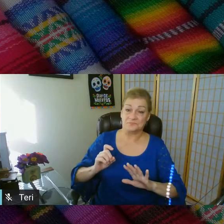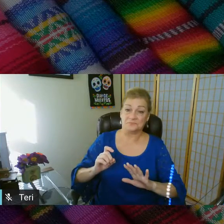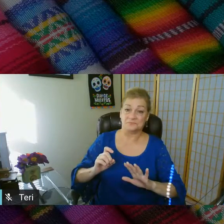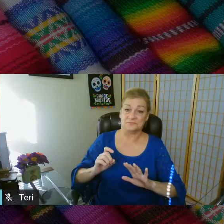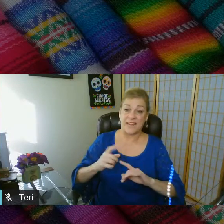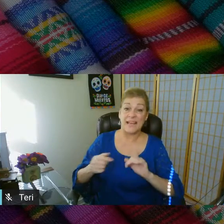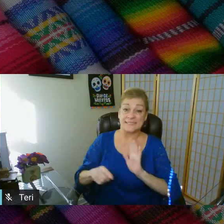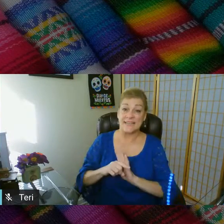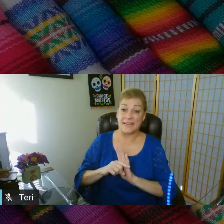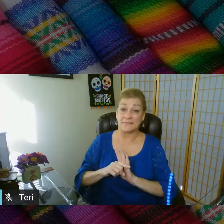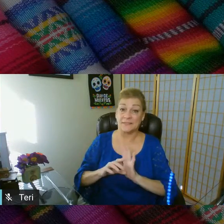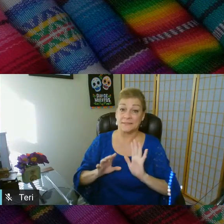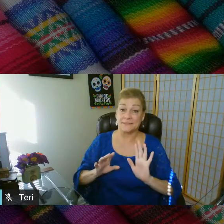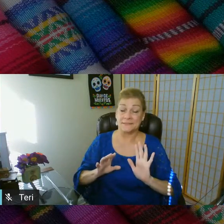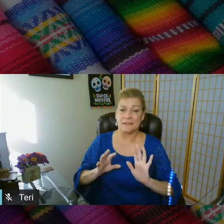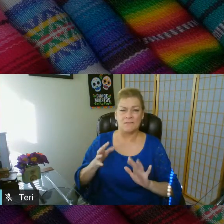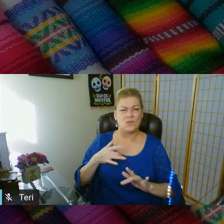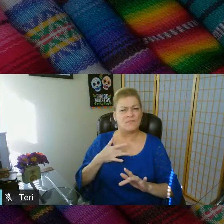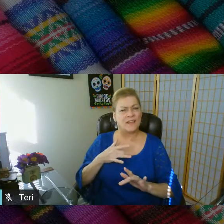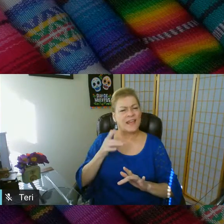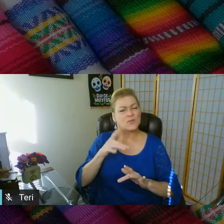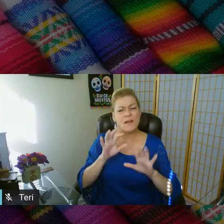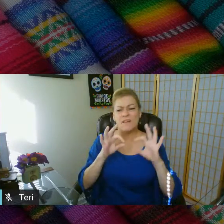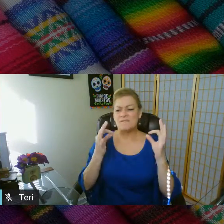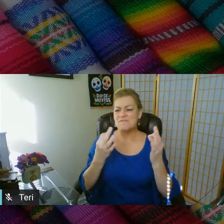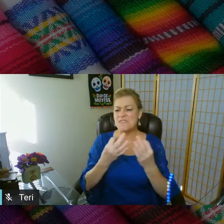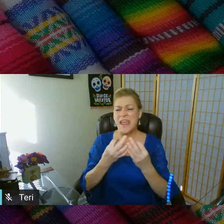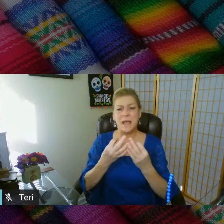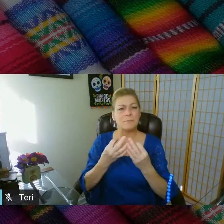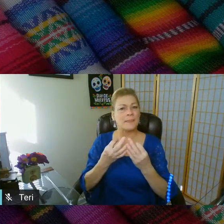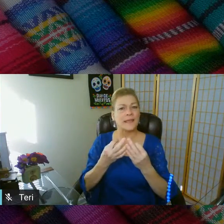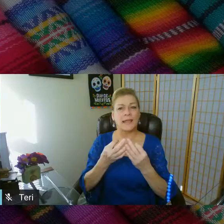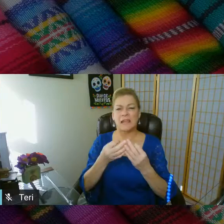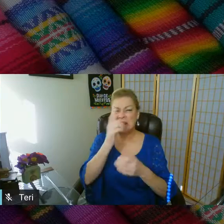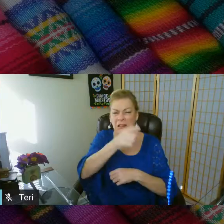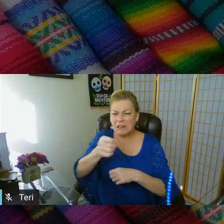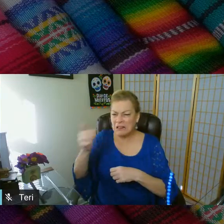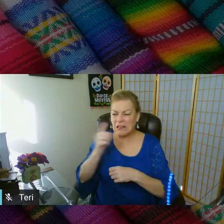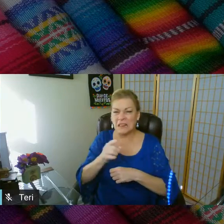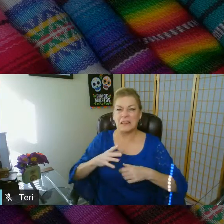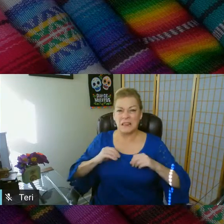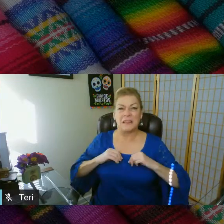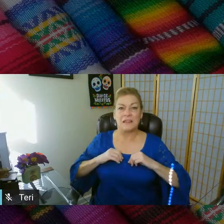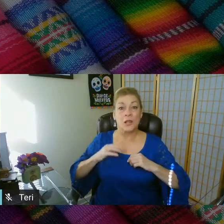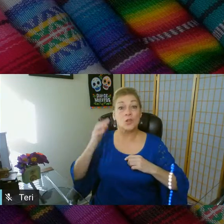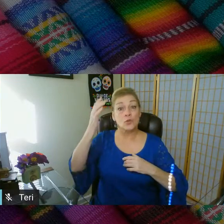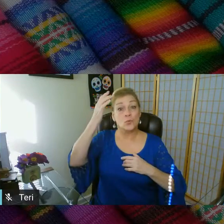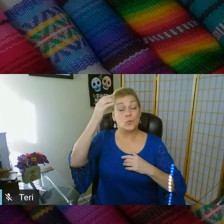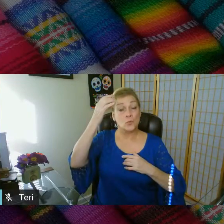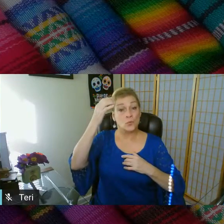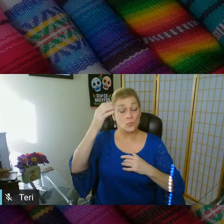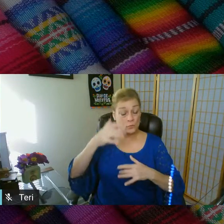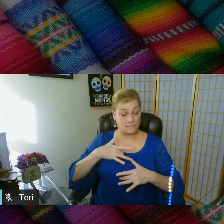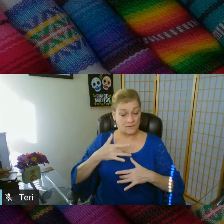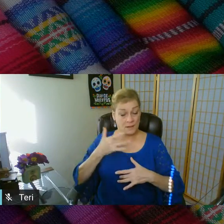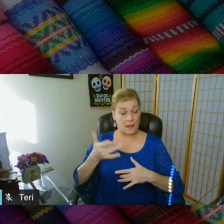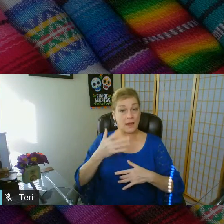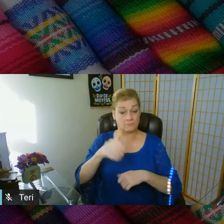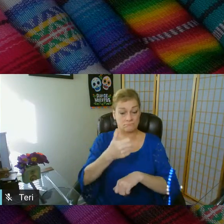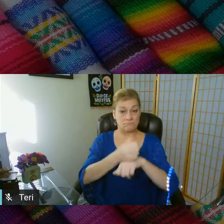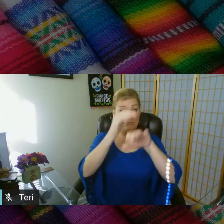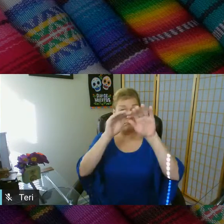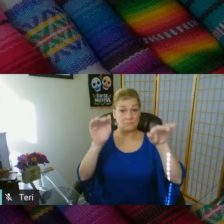curse. If you feel like you have a family curse, if you think of the thought of building an ofrenda an offering to your family